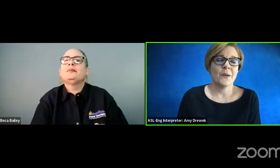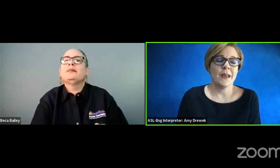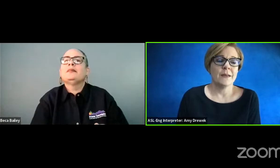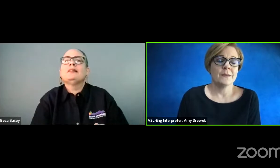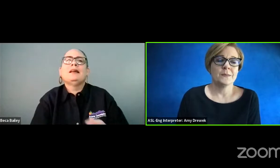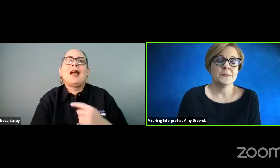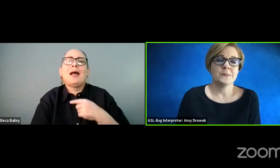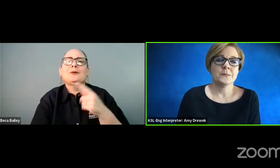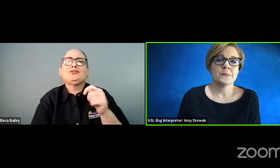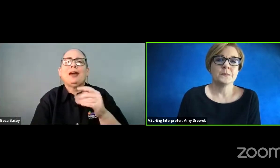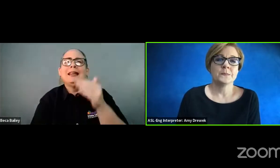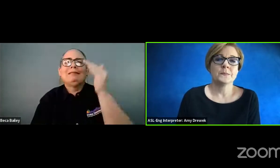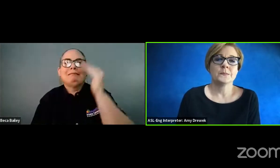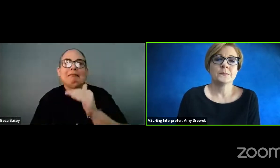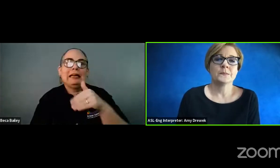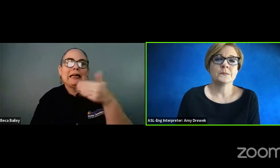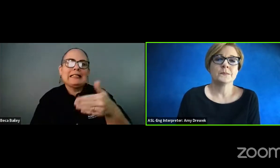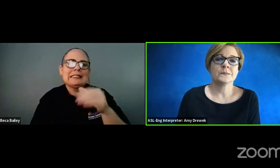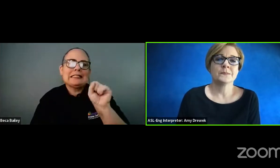Okay.